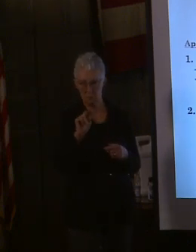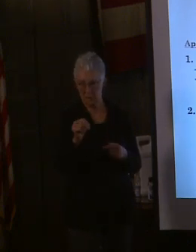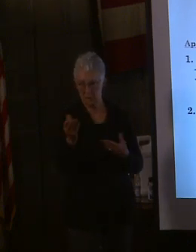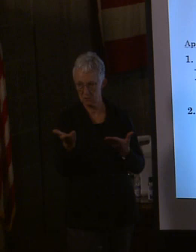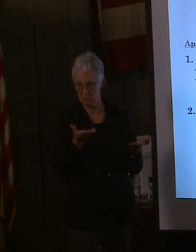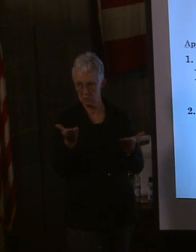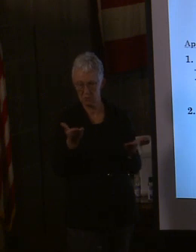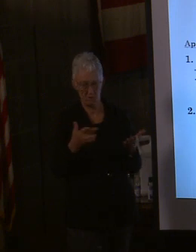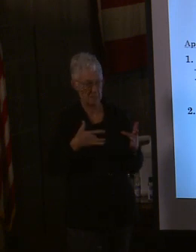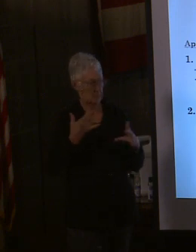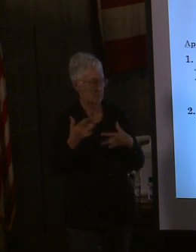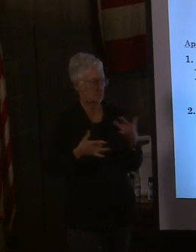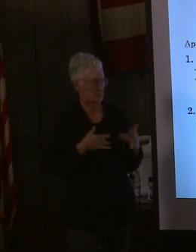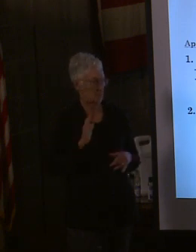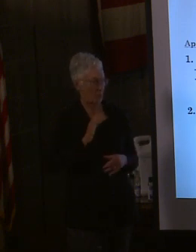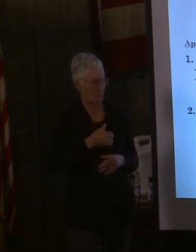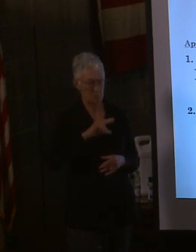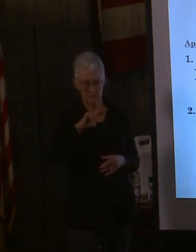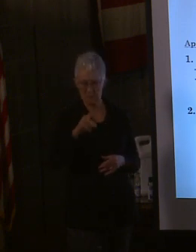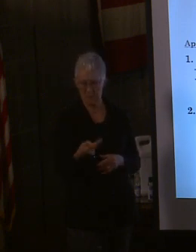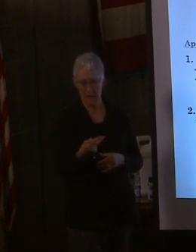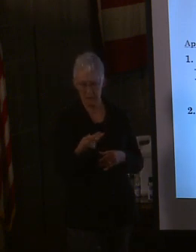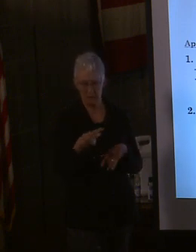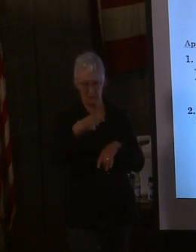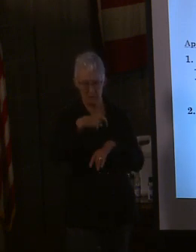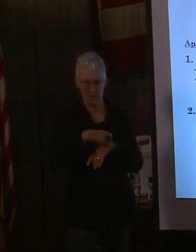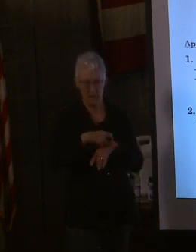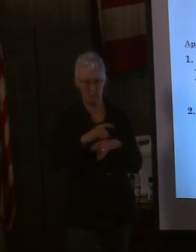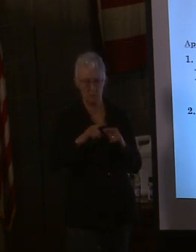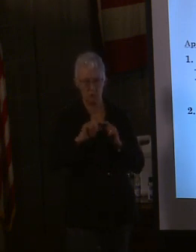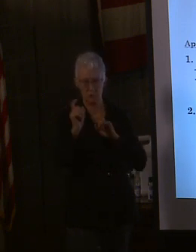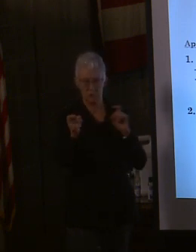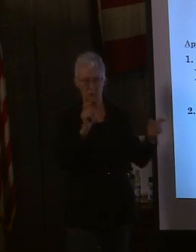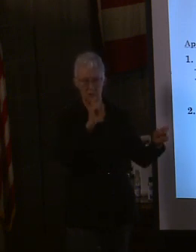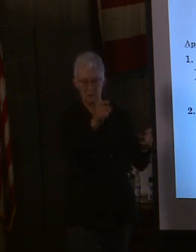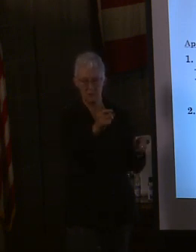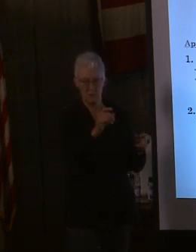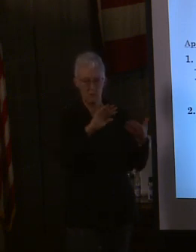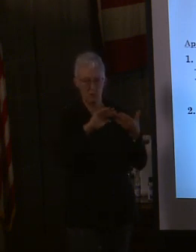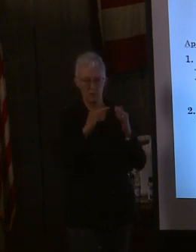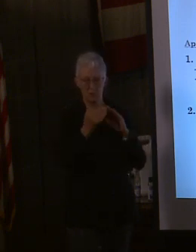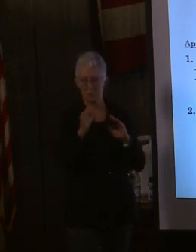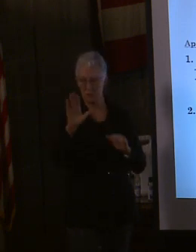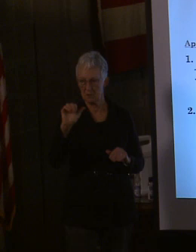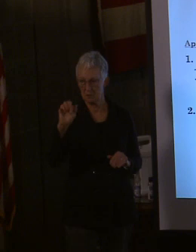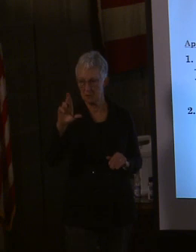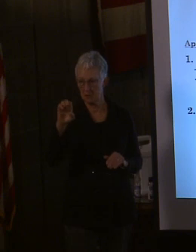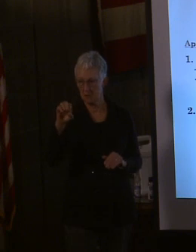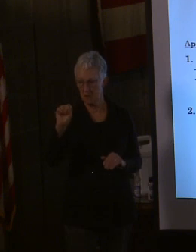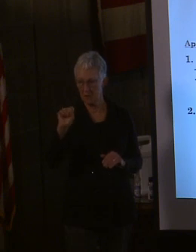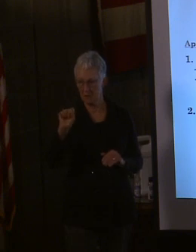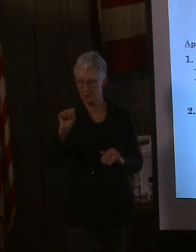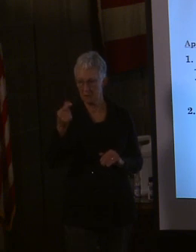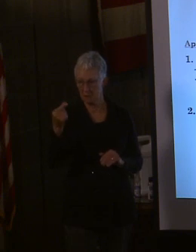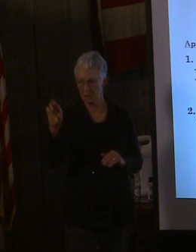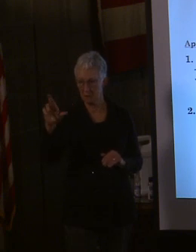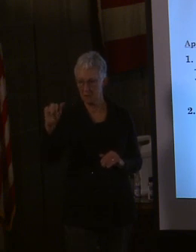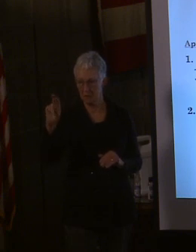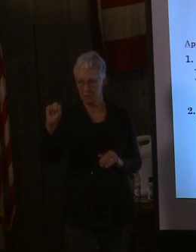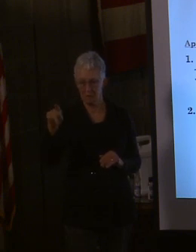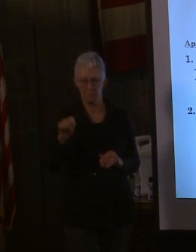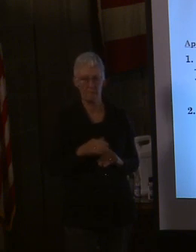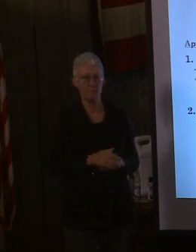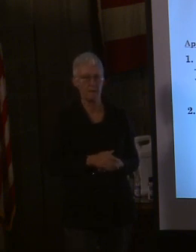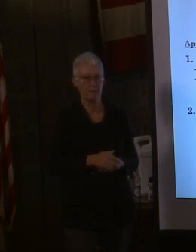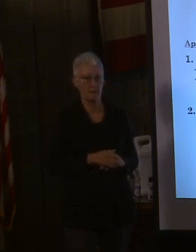about our second round of our stabilization grants, or what we call Community Cares. This is going to be, the first